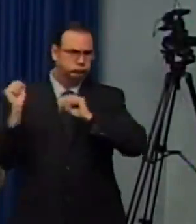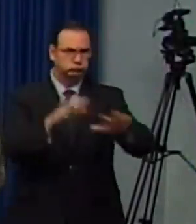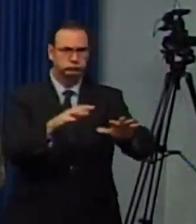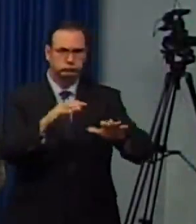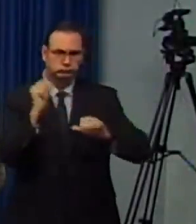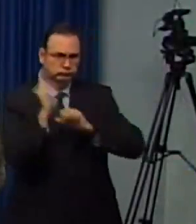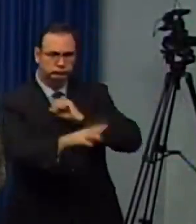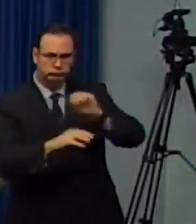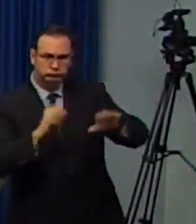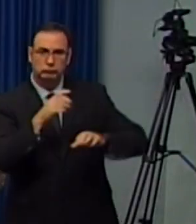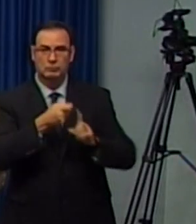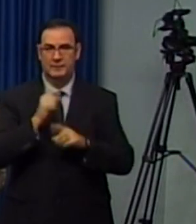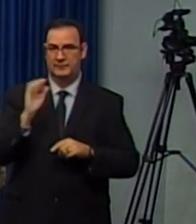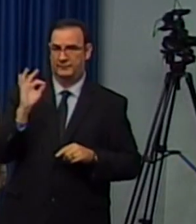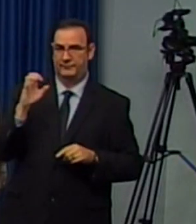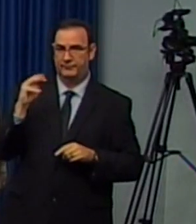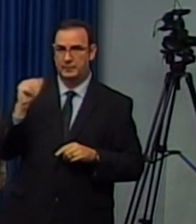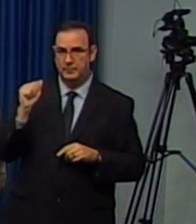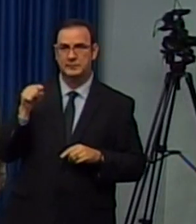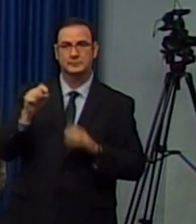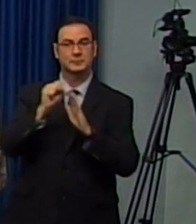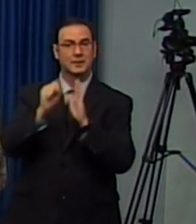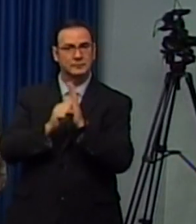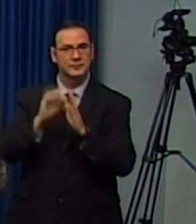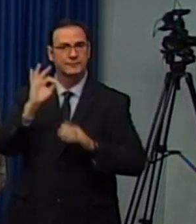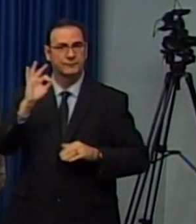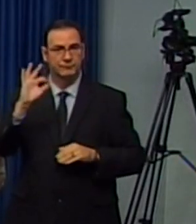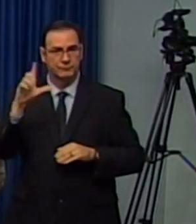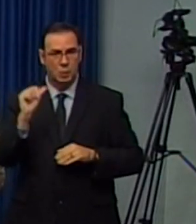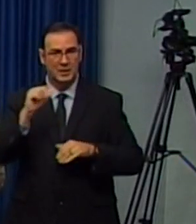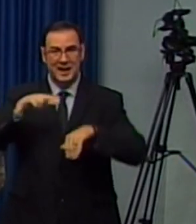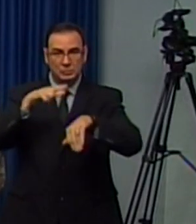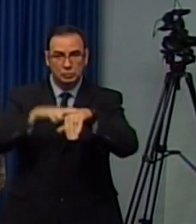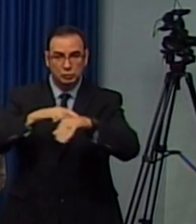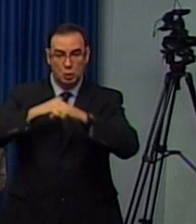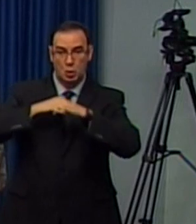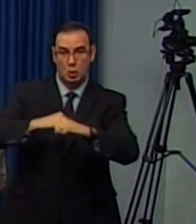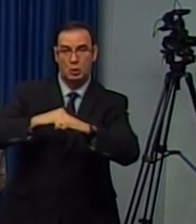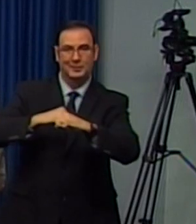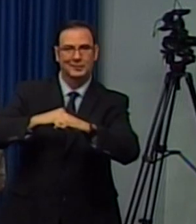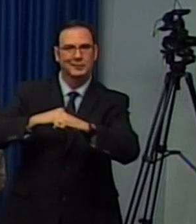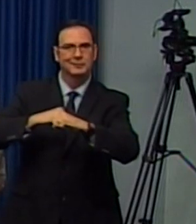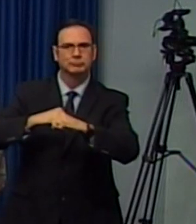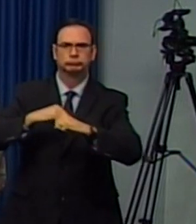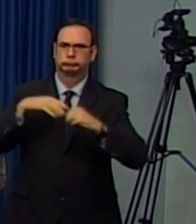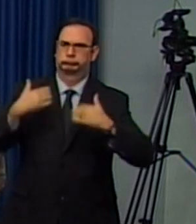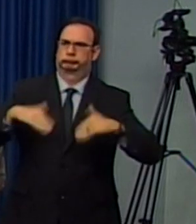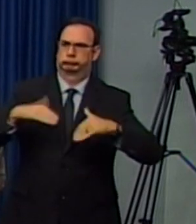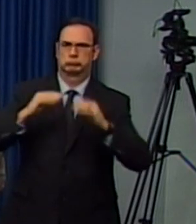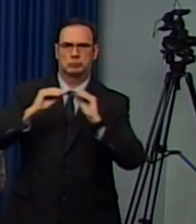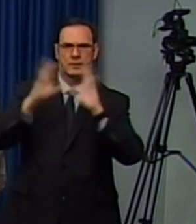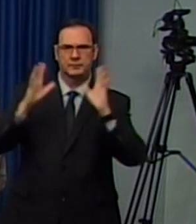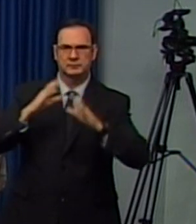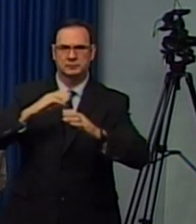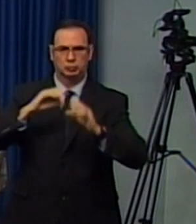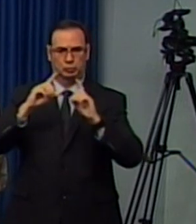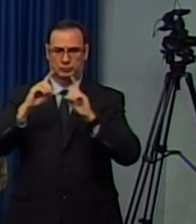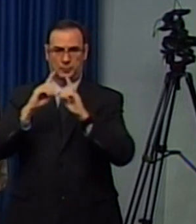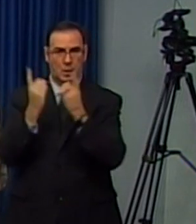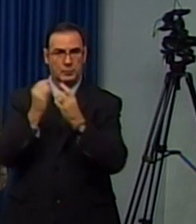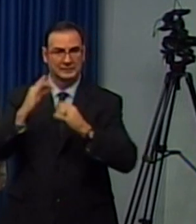From the state of Florida, the National Guard, and obviously the Department of Defense. Hurricane Dorian has